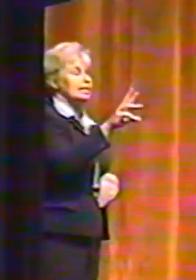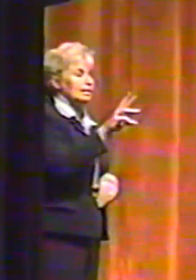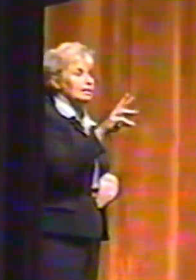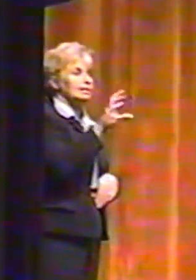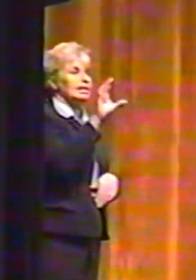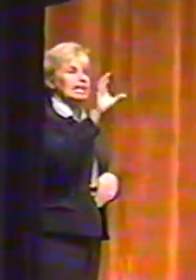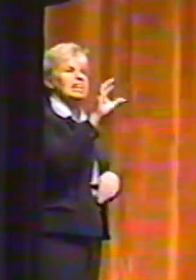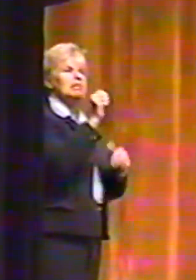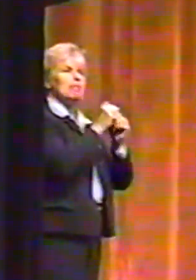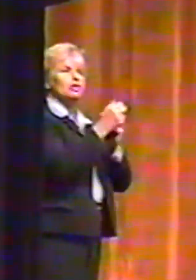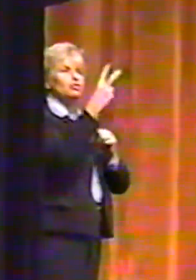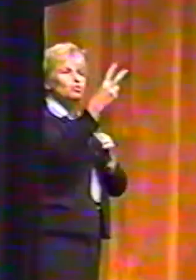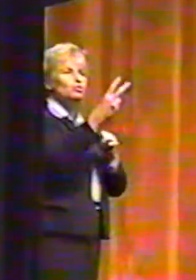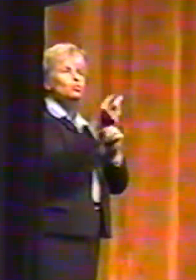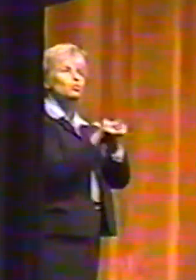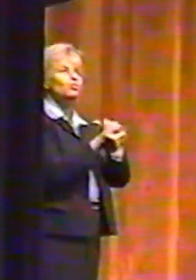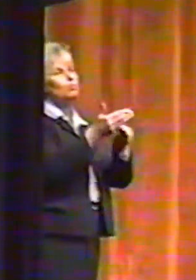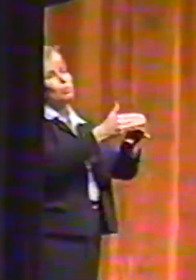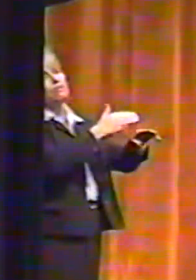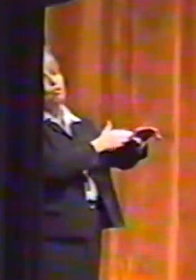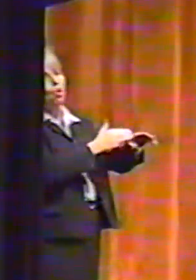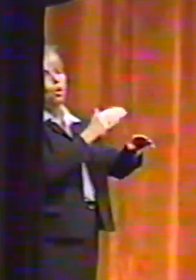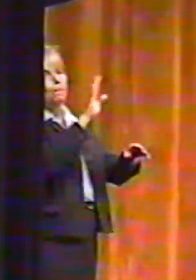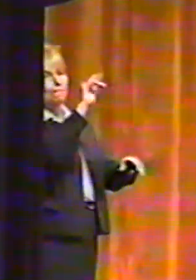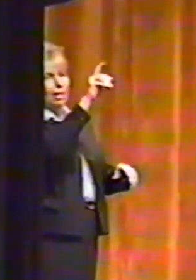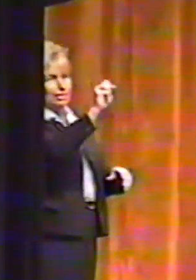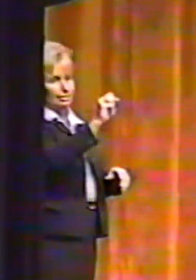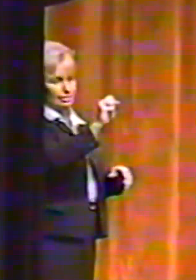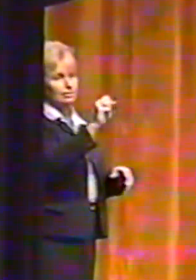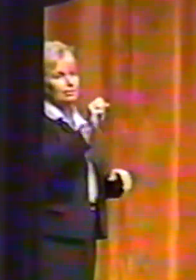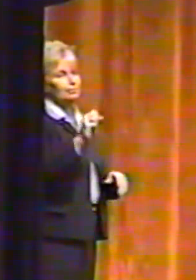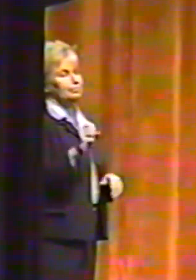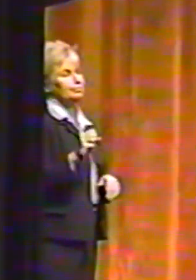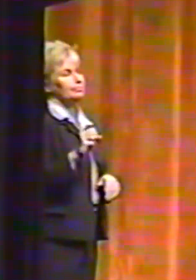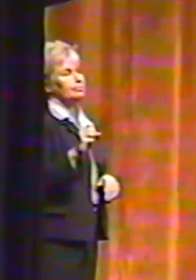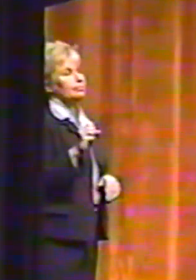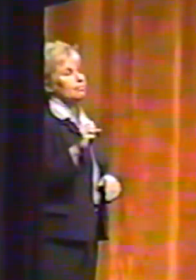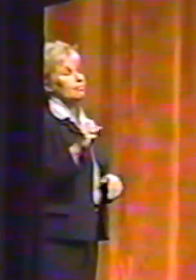bills. Among the measures of those bills,